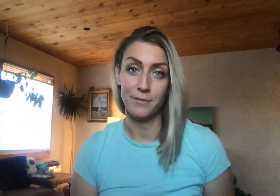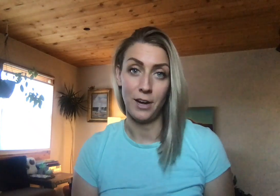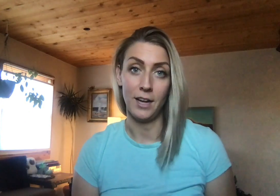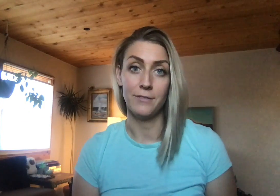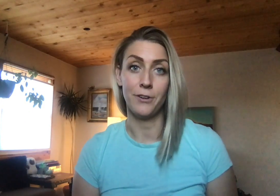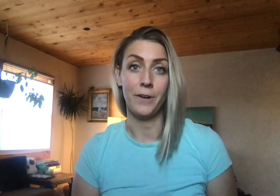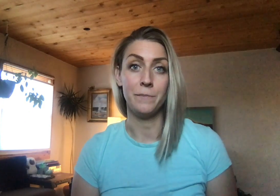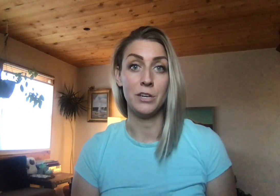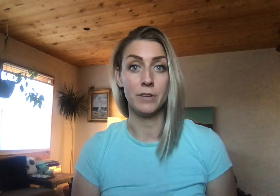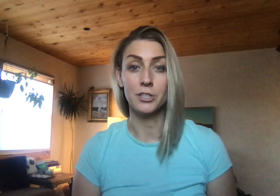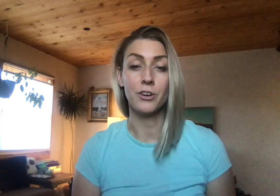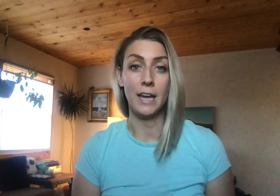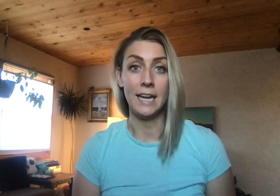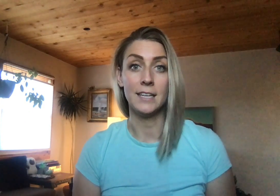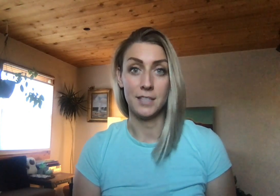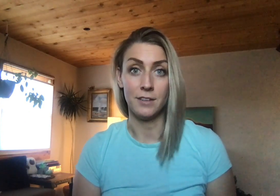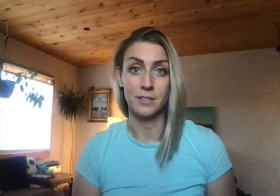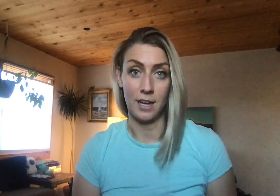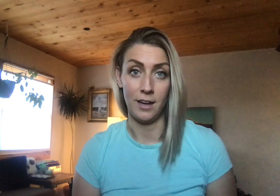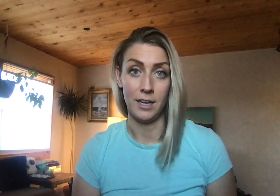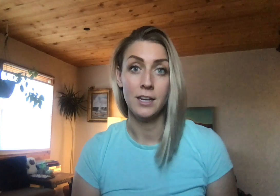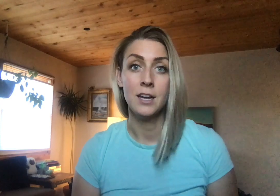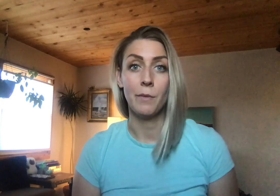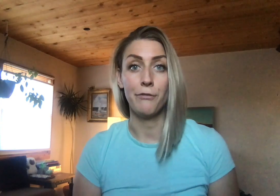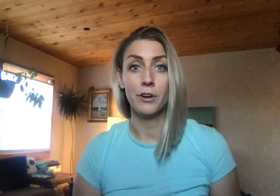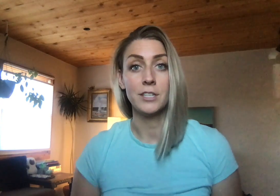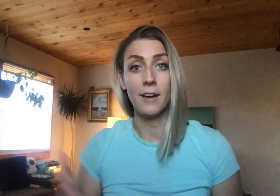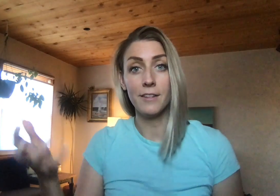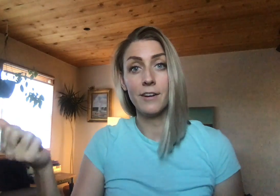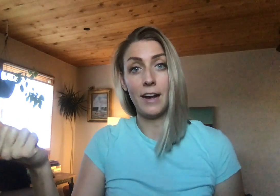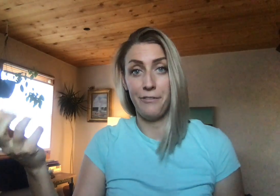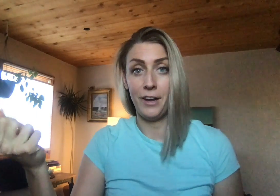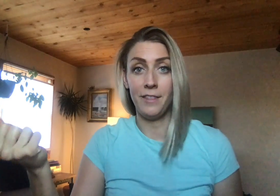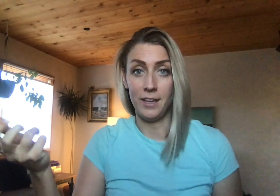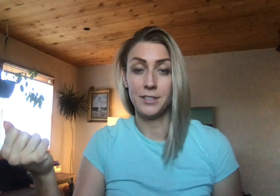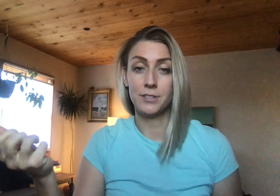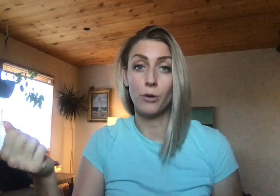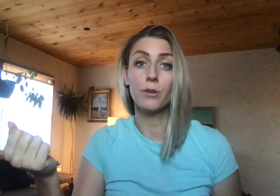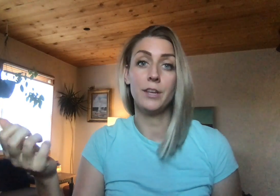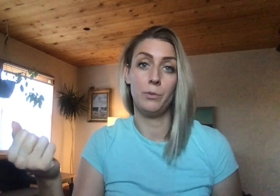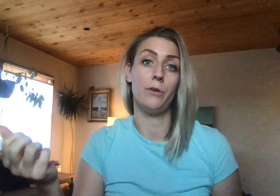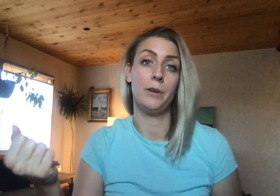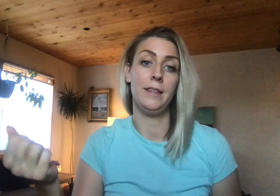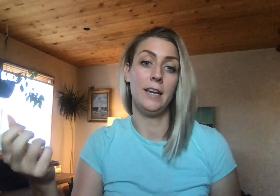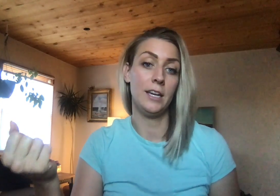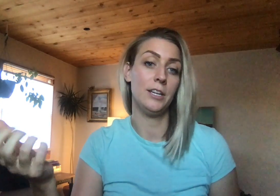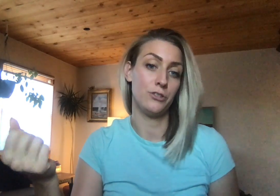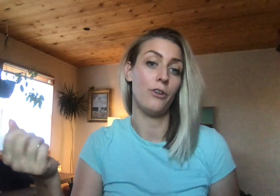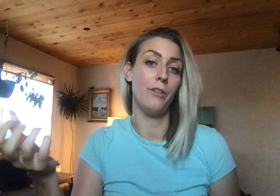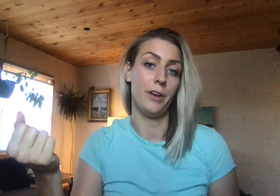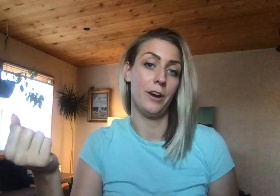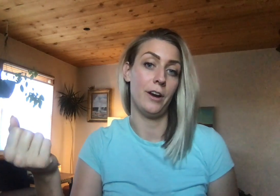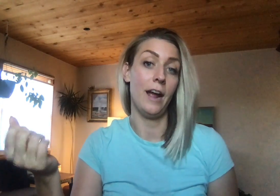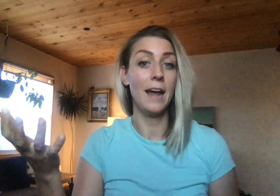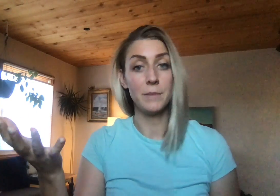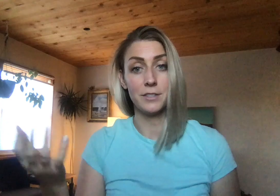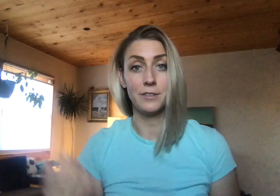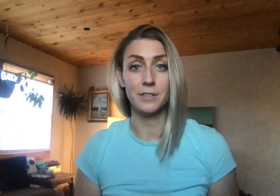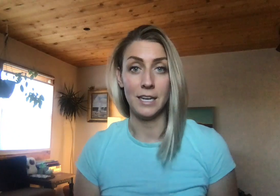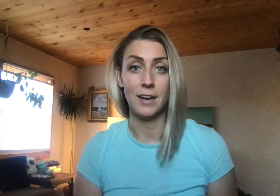modified from the original ASL sign, but for a toddler, I find this totally appropriate. They can control their hand muscles enough